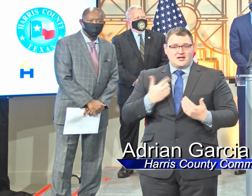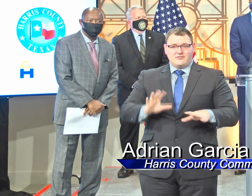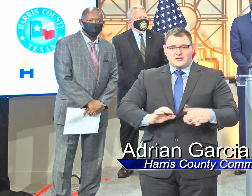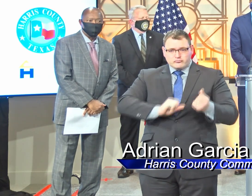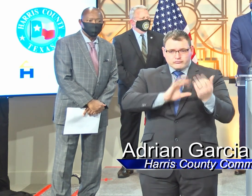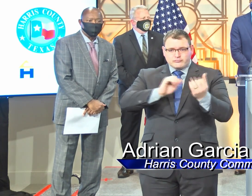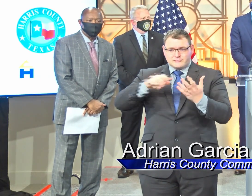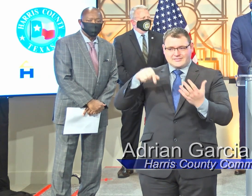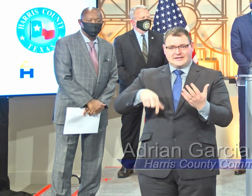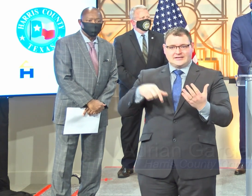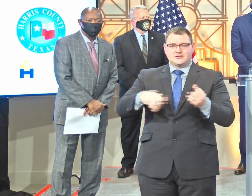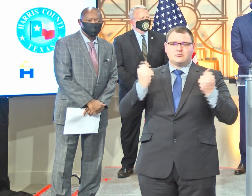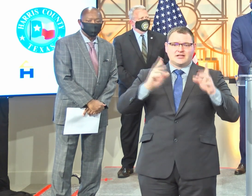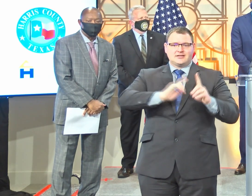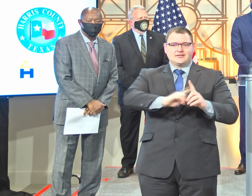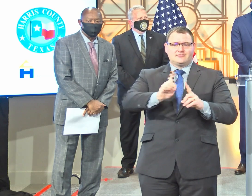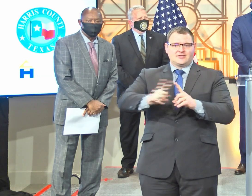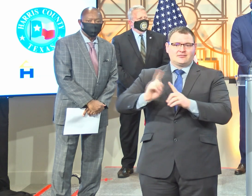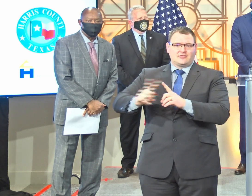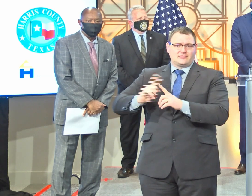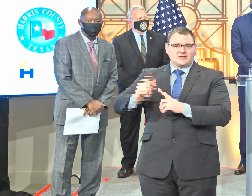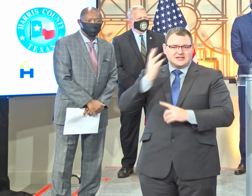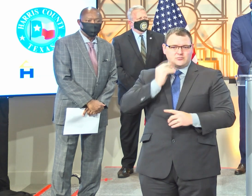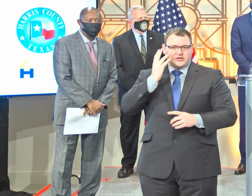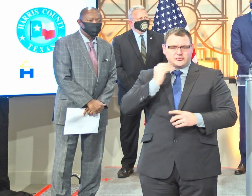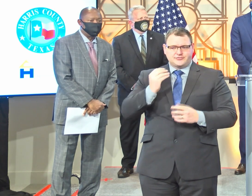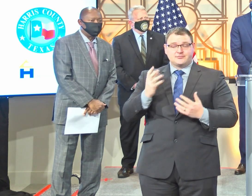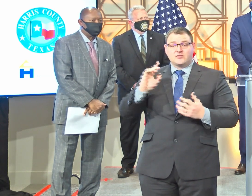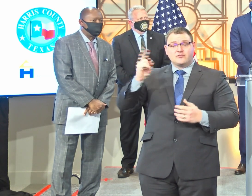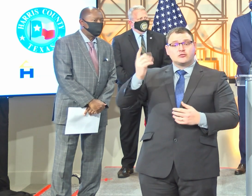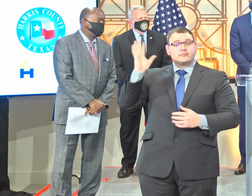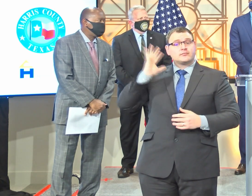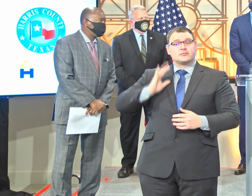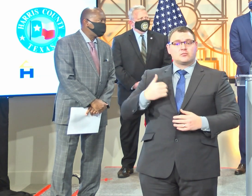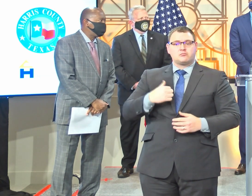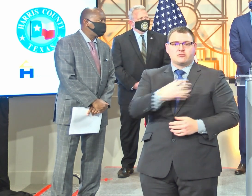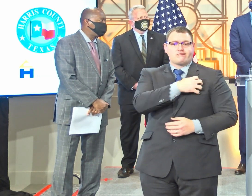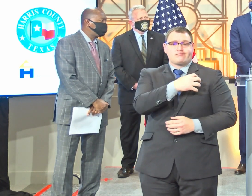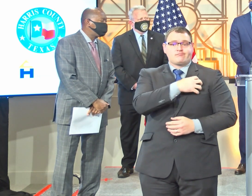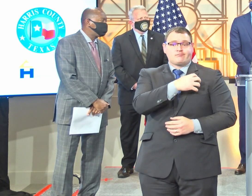worked very closely with us on this initiative. Commissioner Garcia.